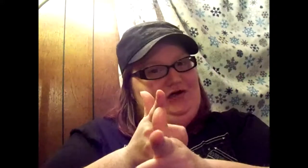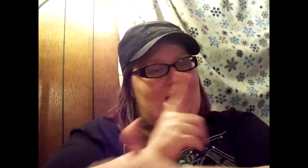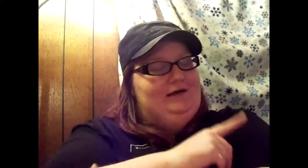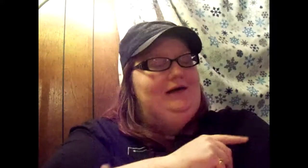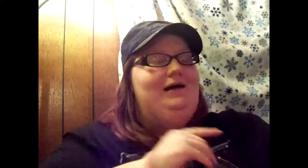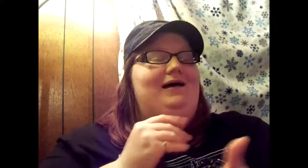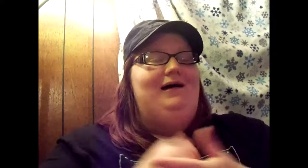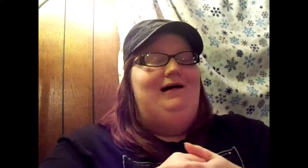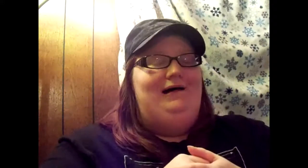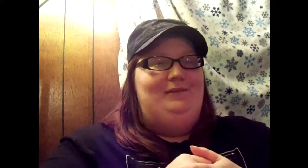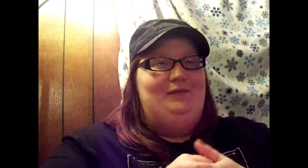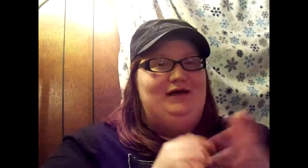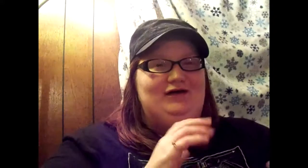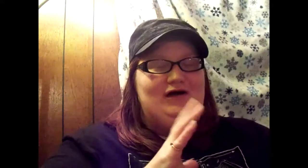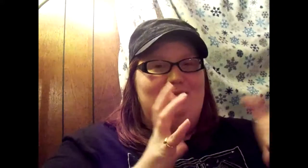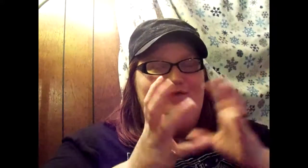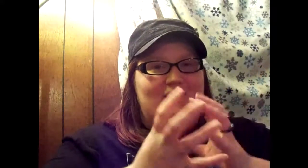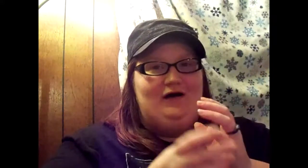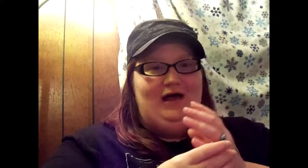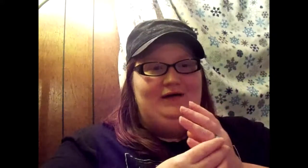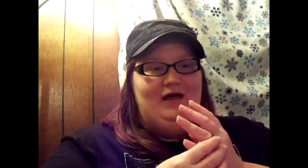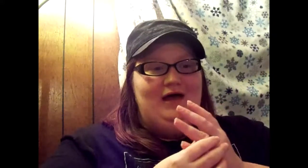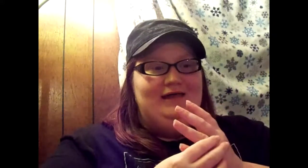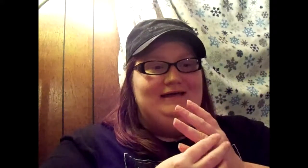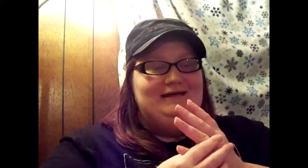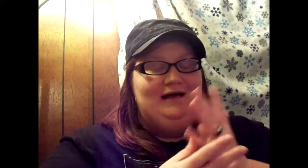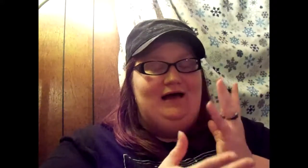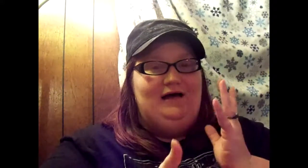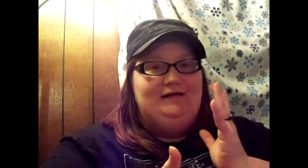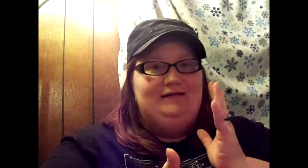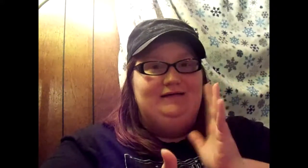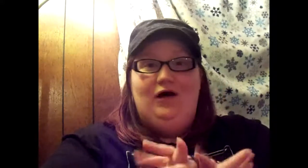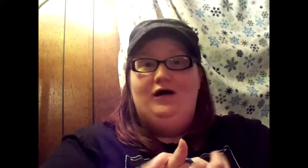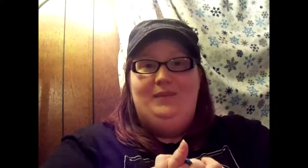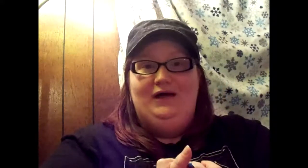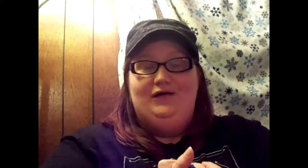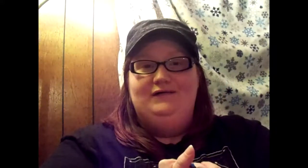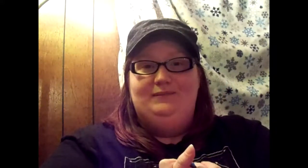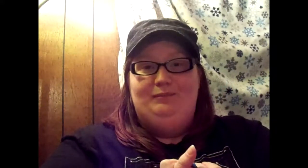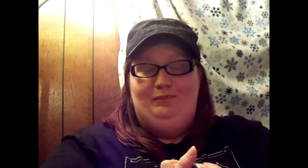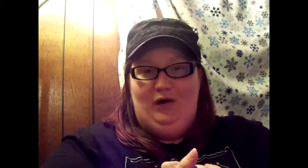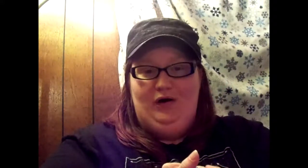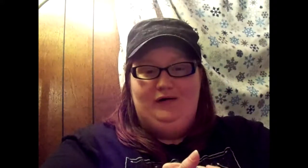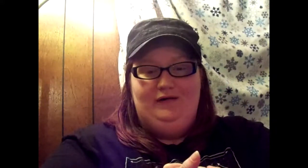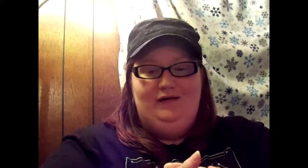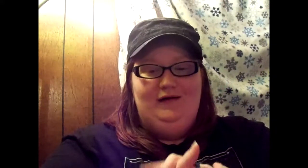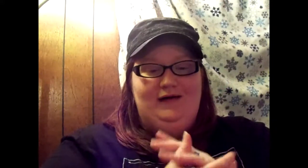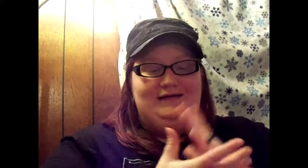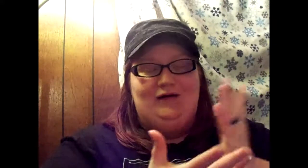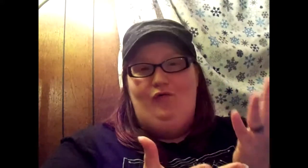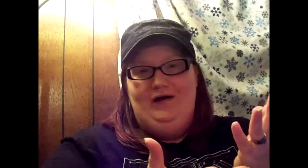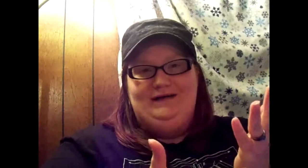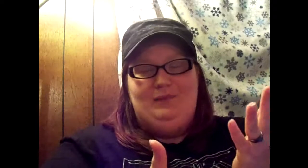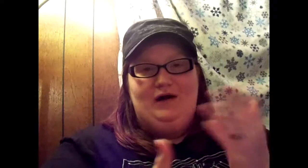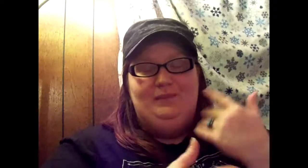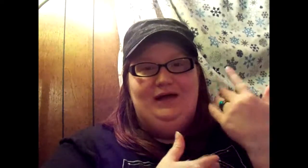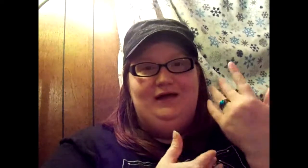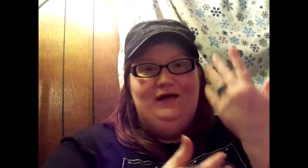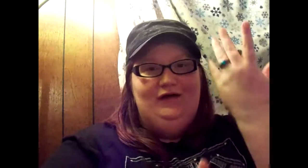shot. And we did try to move it around. This is Zara Baker's Park. It's a Kiwanis Park, but you